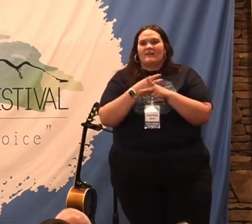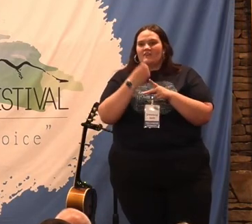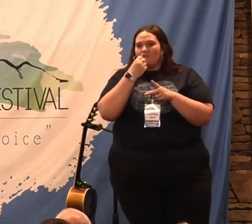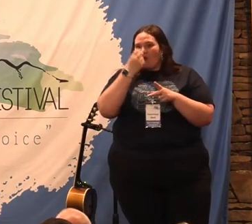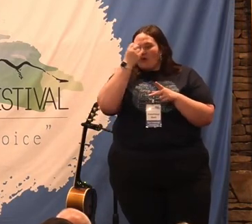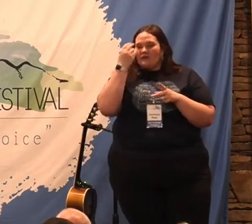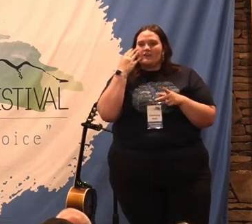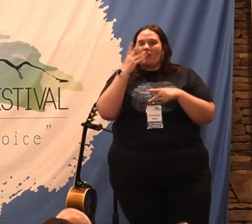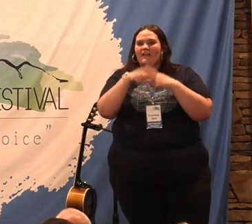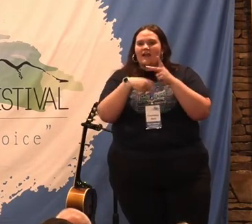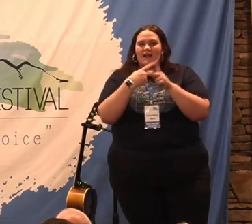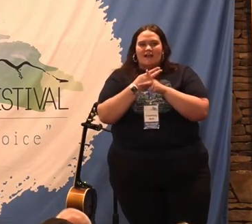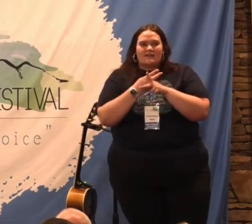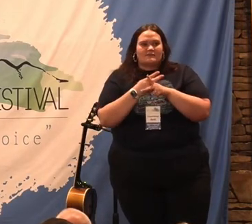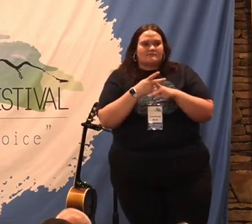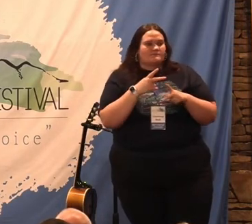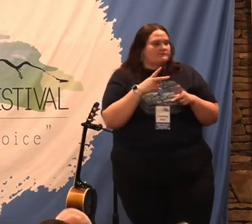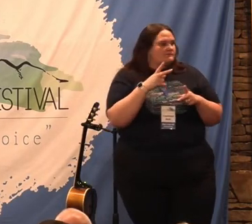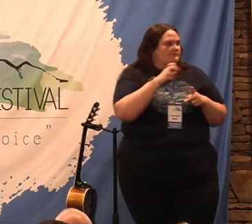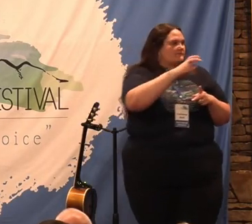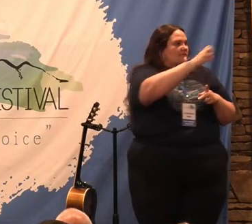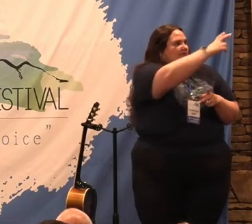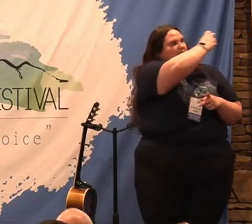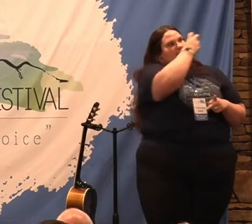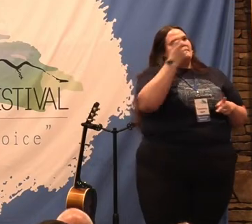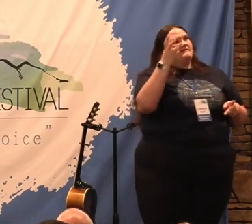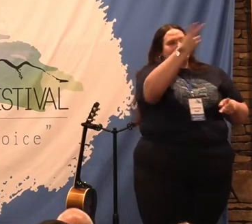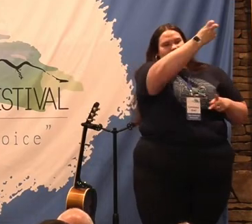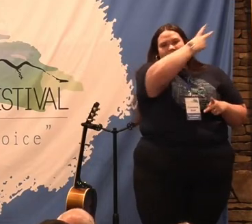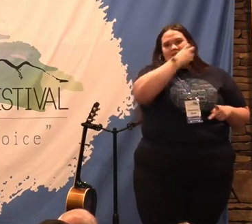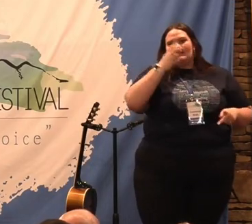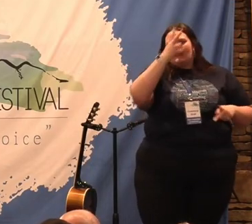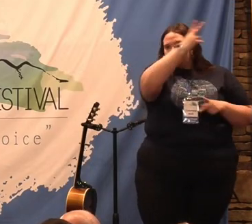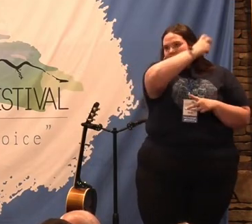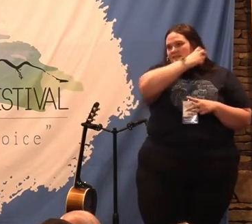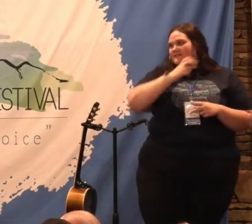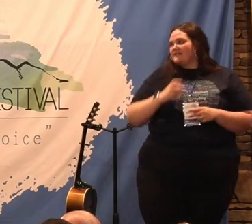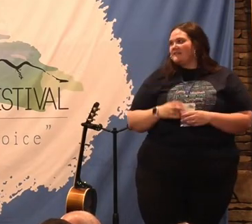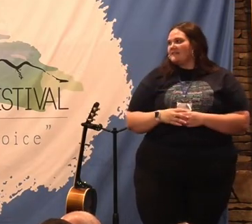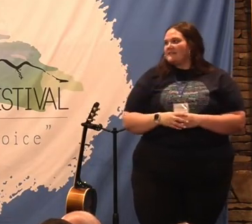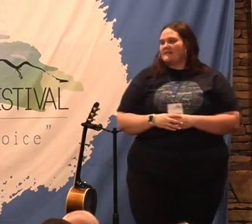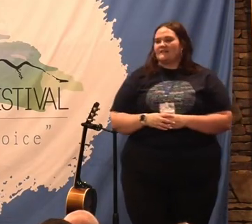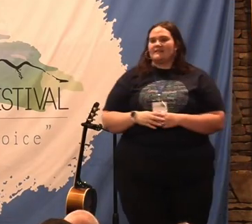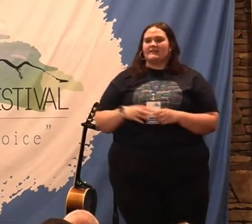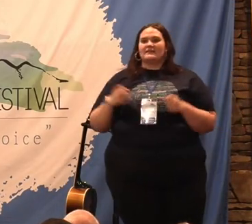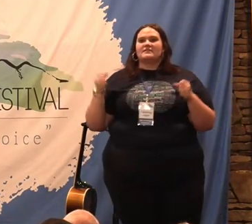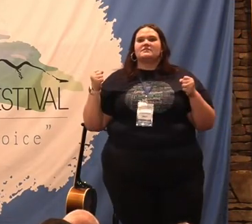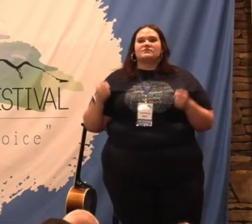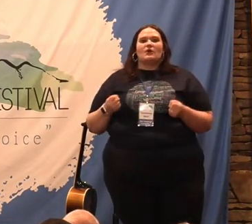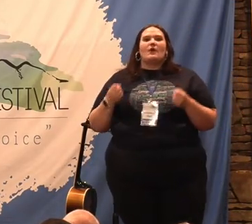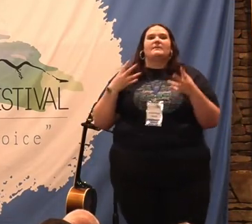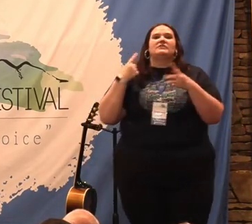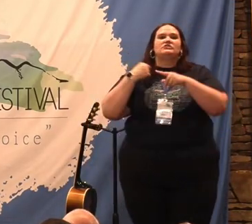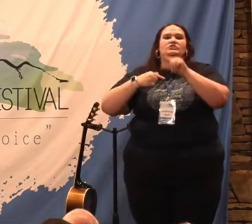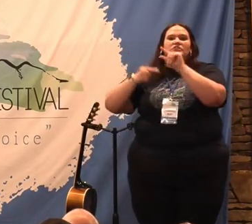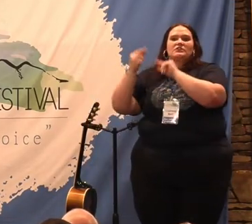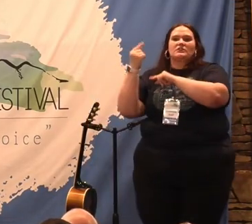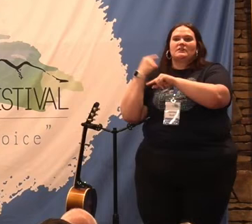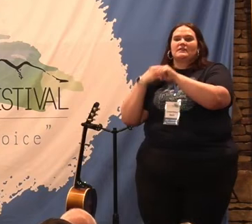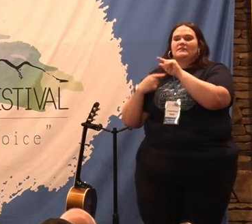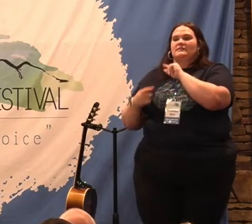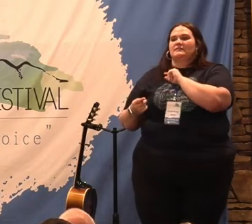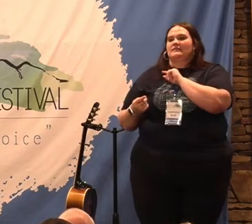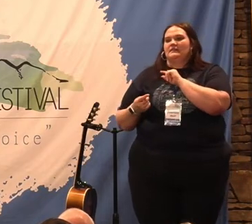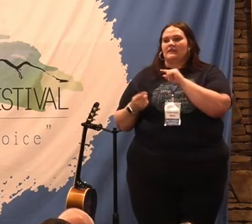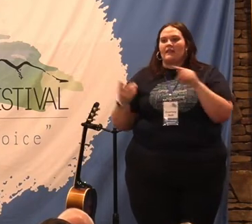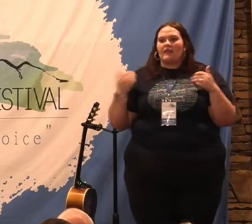hills, you know, the kind that you shoot corn up to plant it. They've gone around and around those hills. So many generations, they've evolved to have one leg